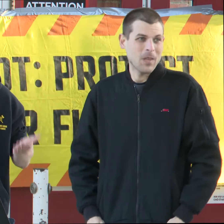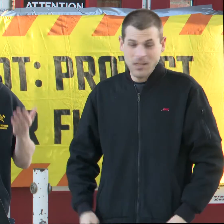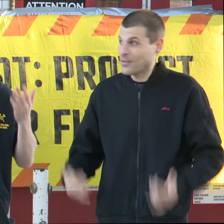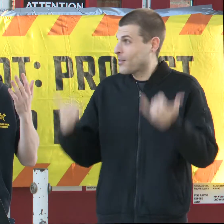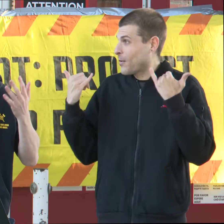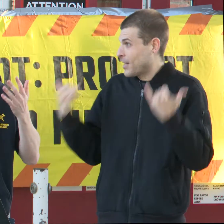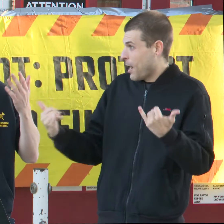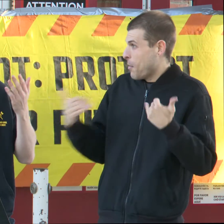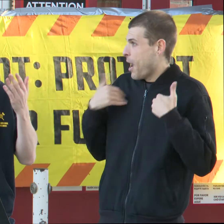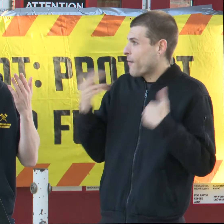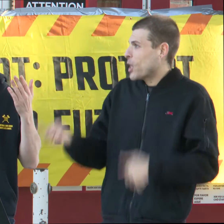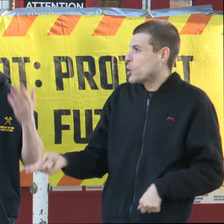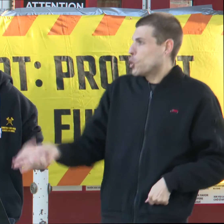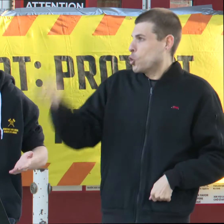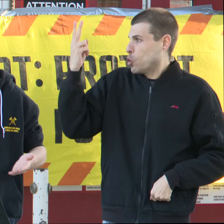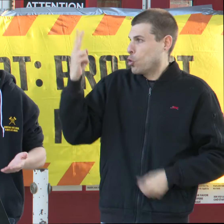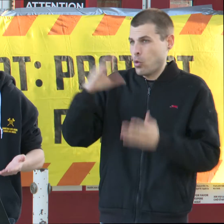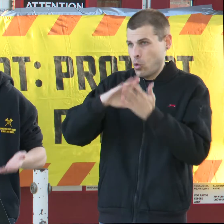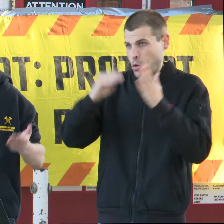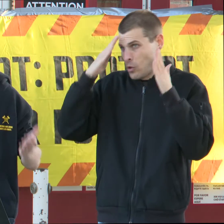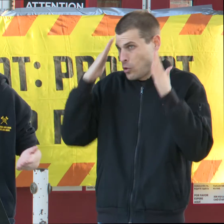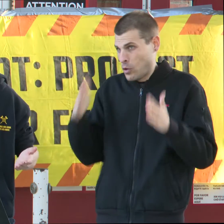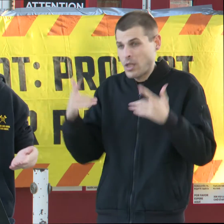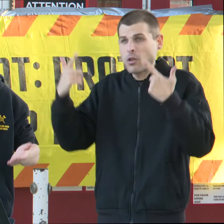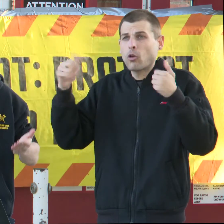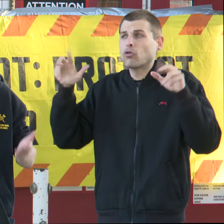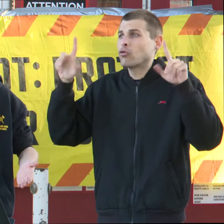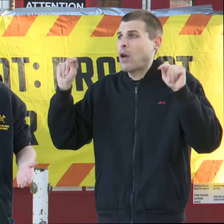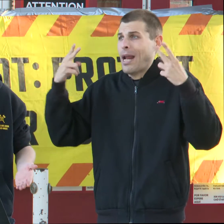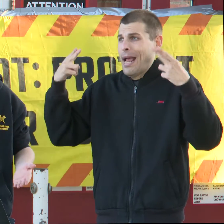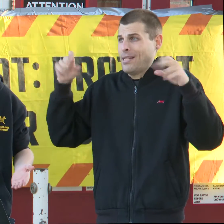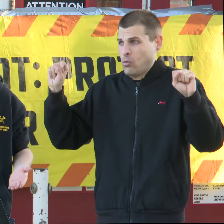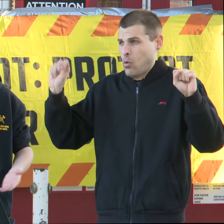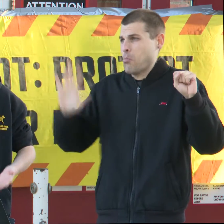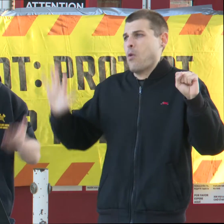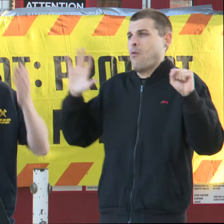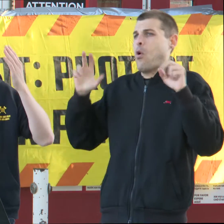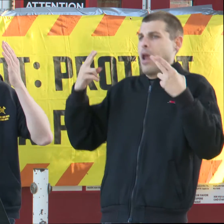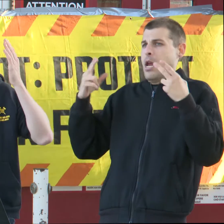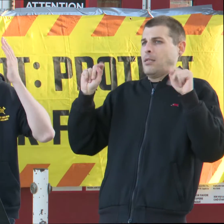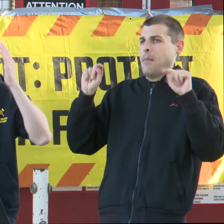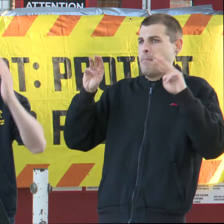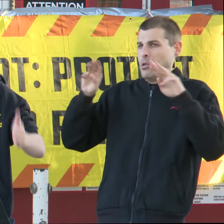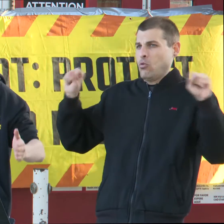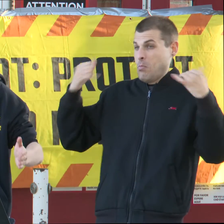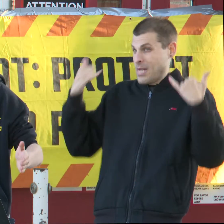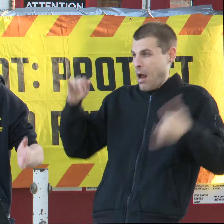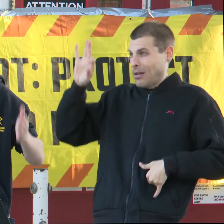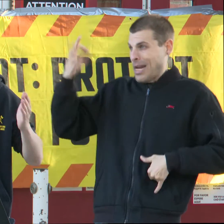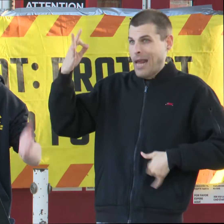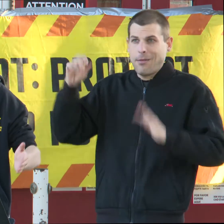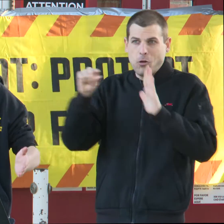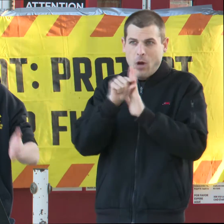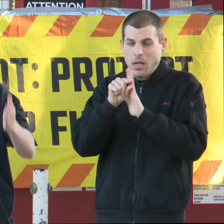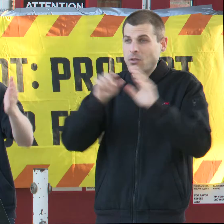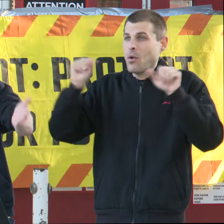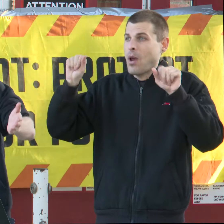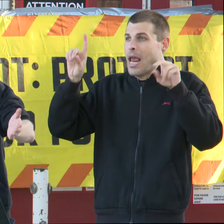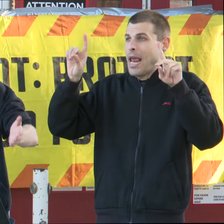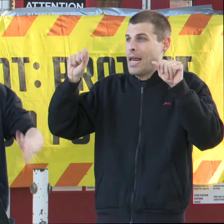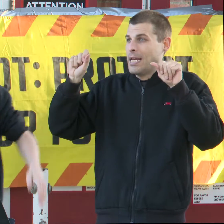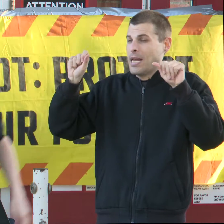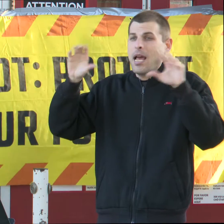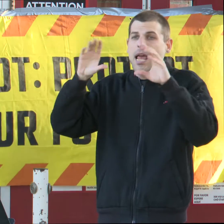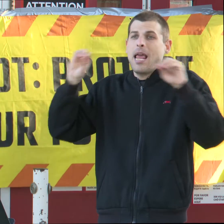two ninth grade students at Grant High School, former members of the Tubman Environmental Justice Club. Please give a loud welcome to Adah Crandall and